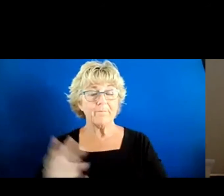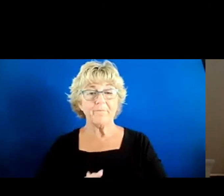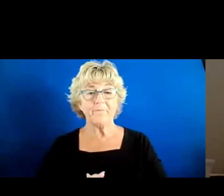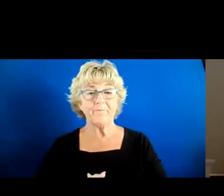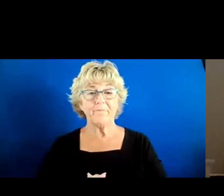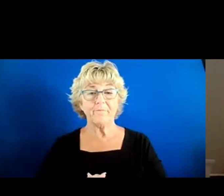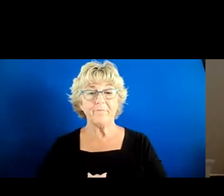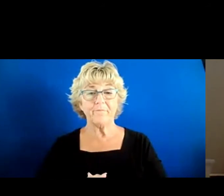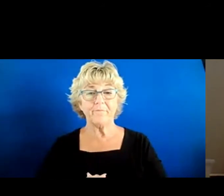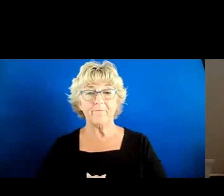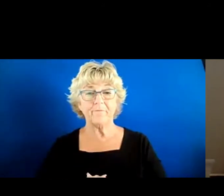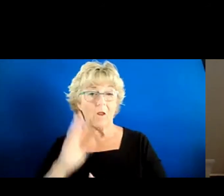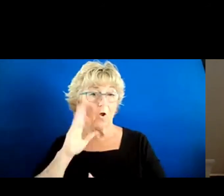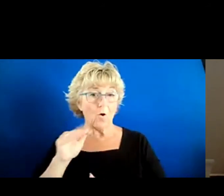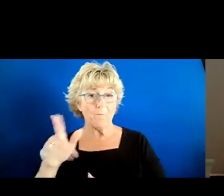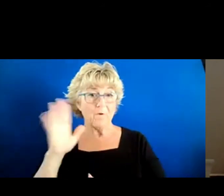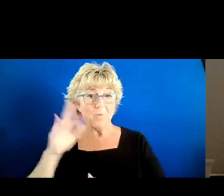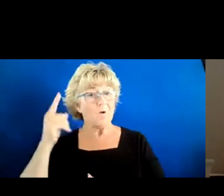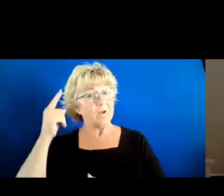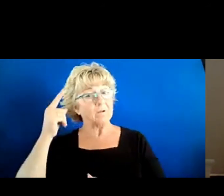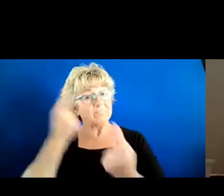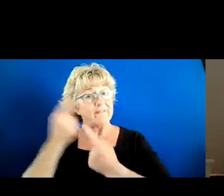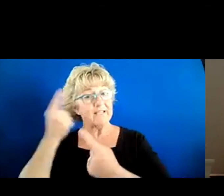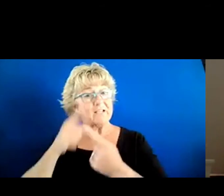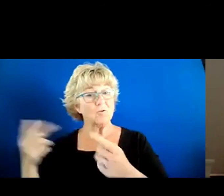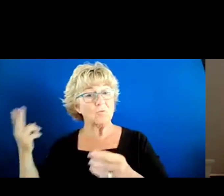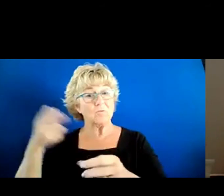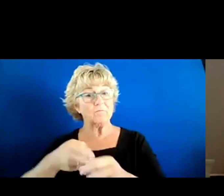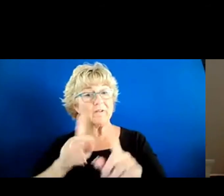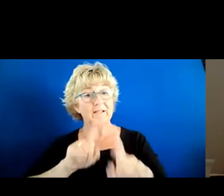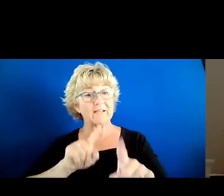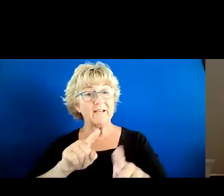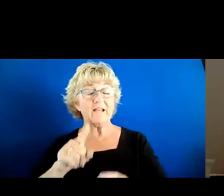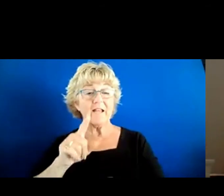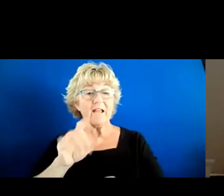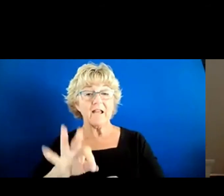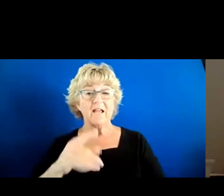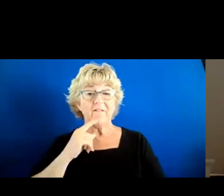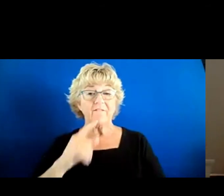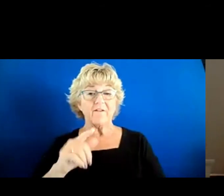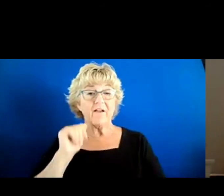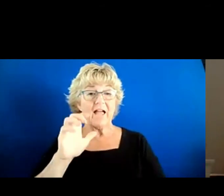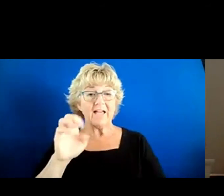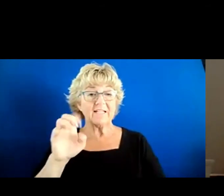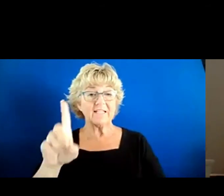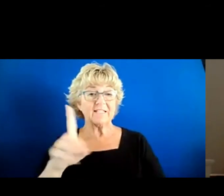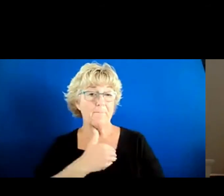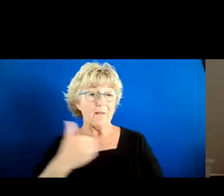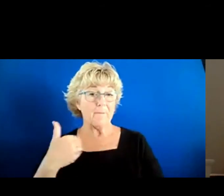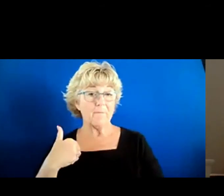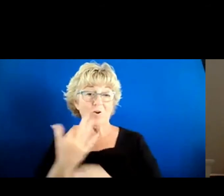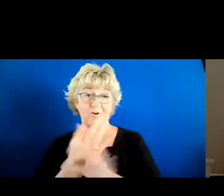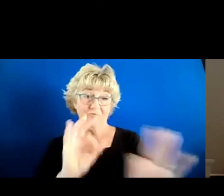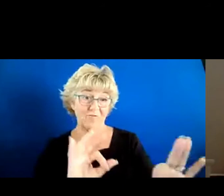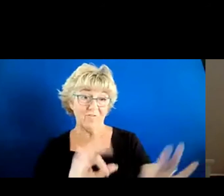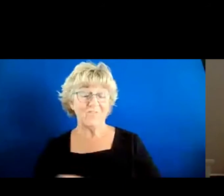that you will think about attending. If you're an aCSED member, it's free. If